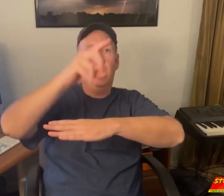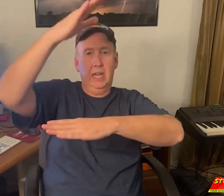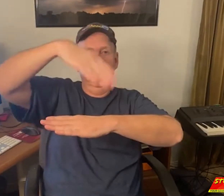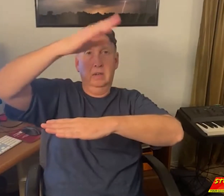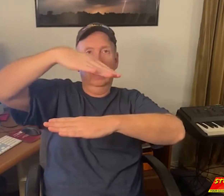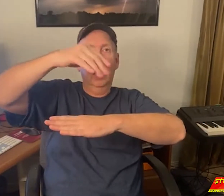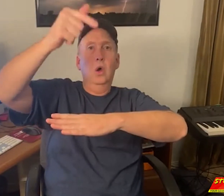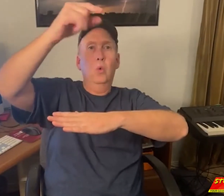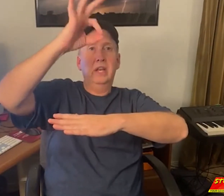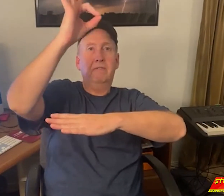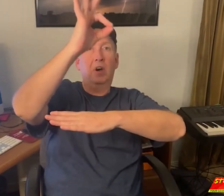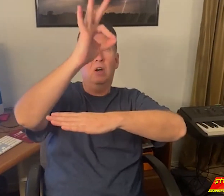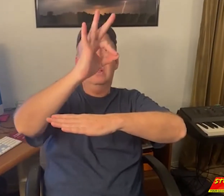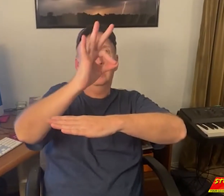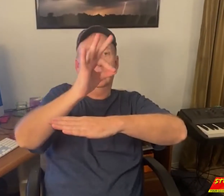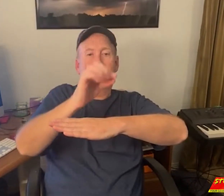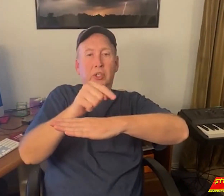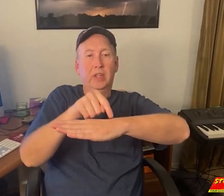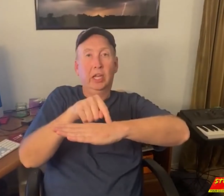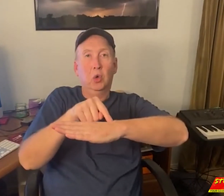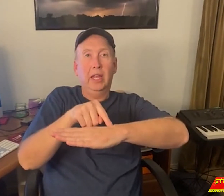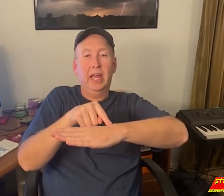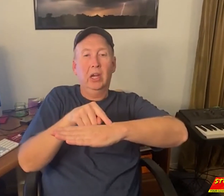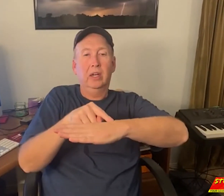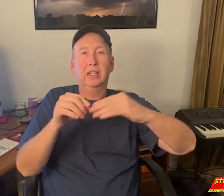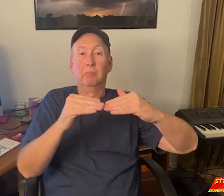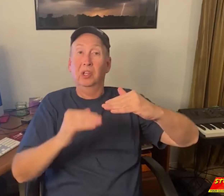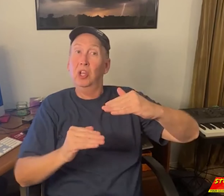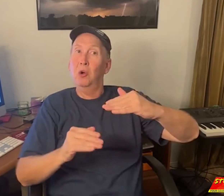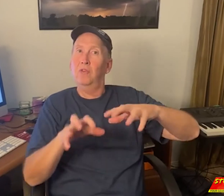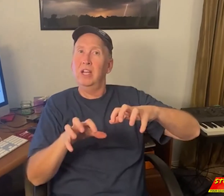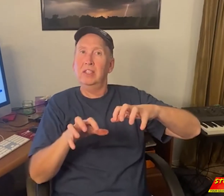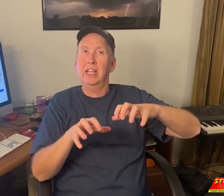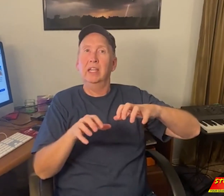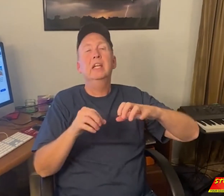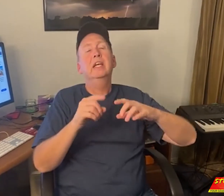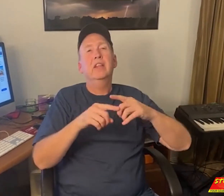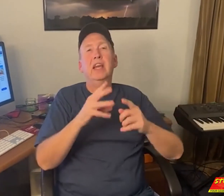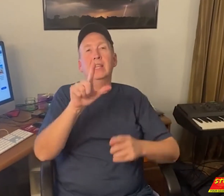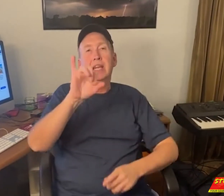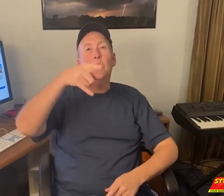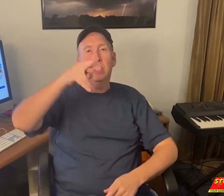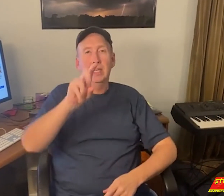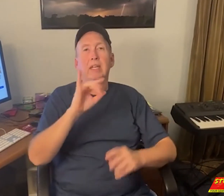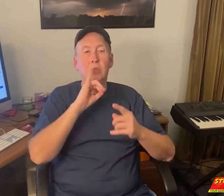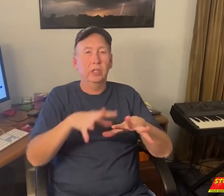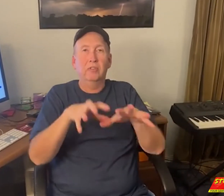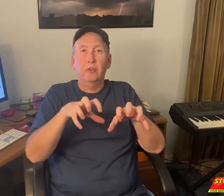rain. When it falls into that cold air that's below freezing, then that liquid is going to